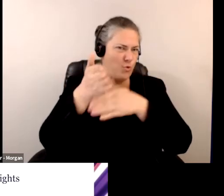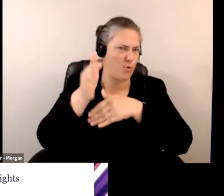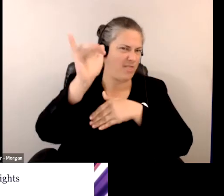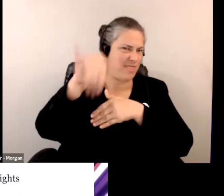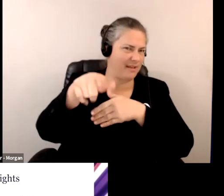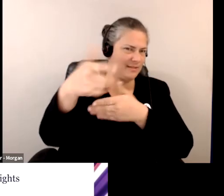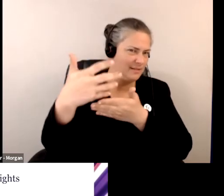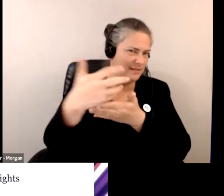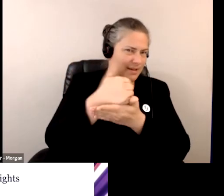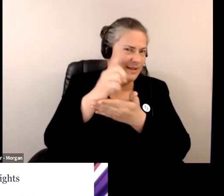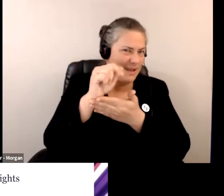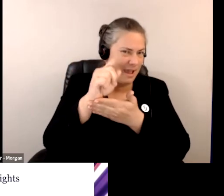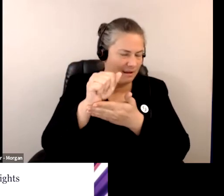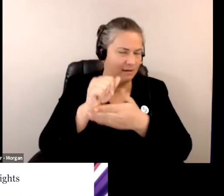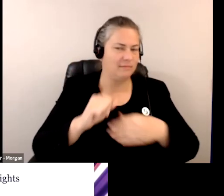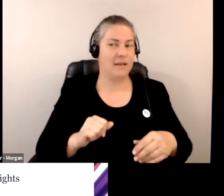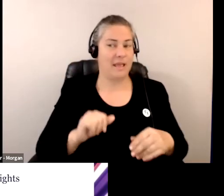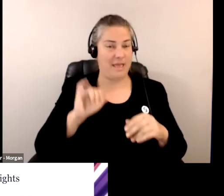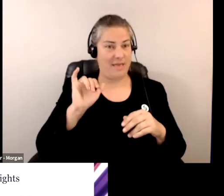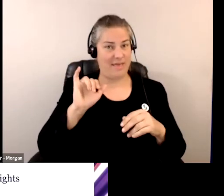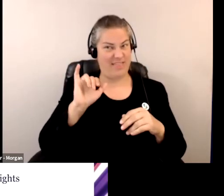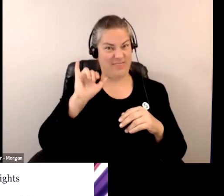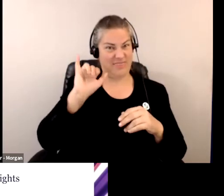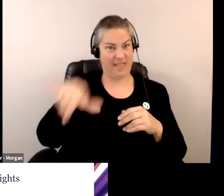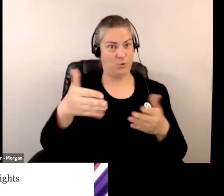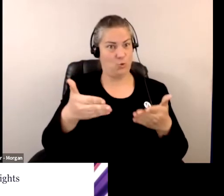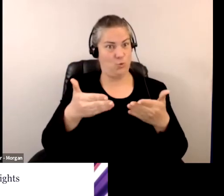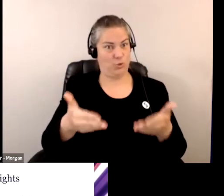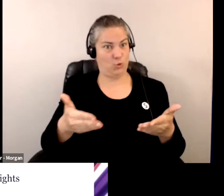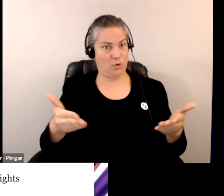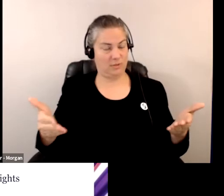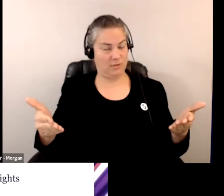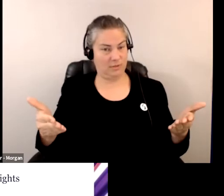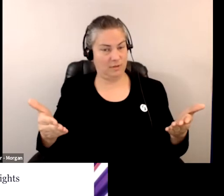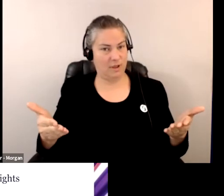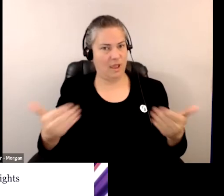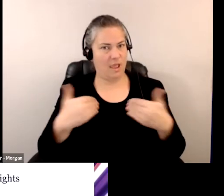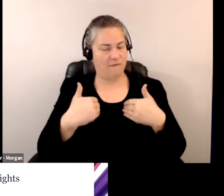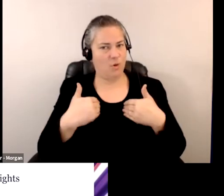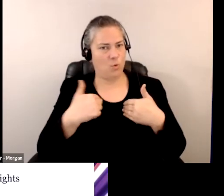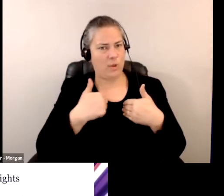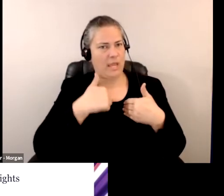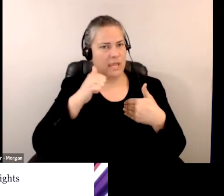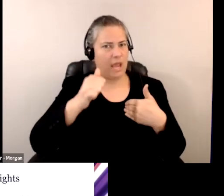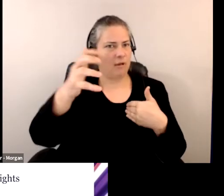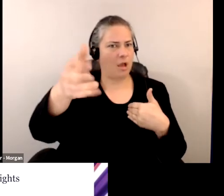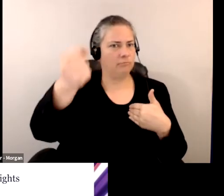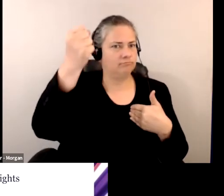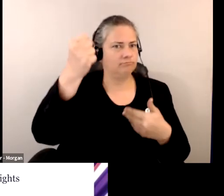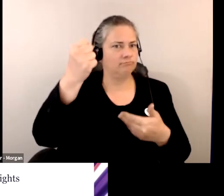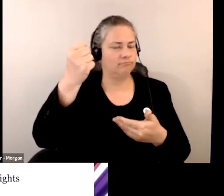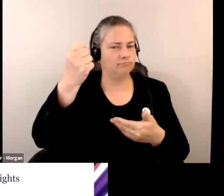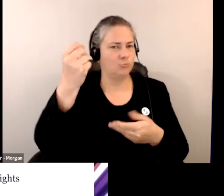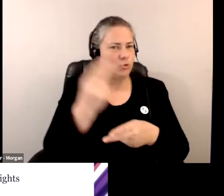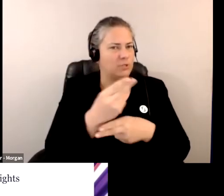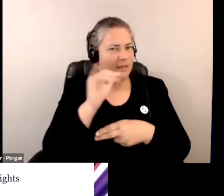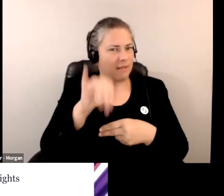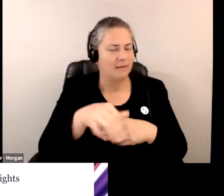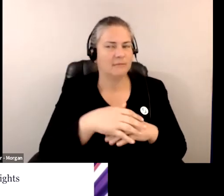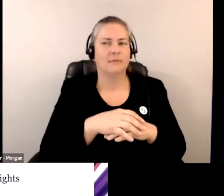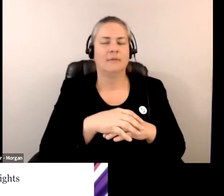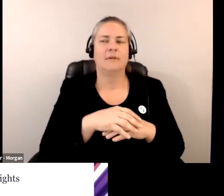taking and so forth. Those are resources that are there to be harvested, and there are many other kinds of